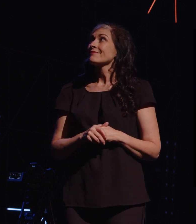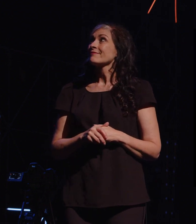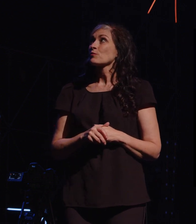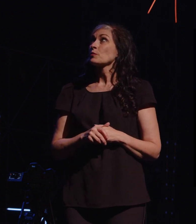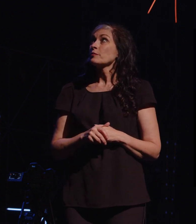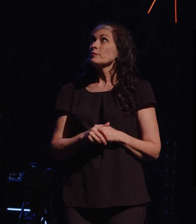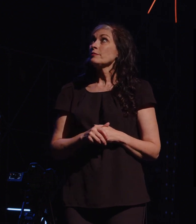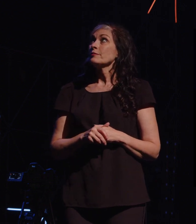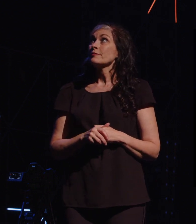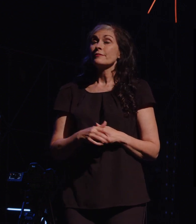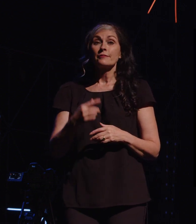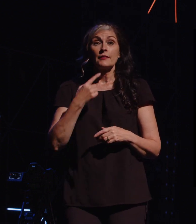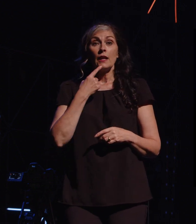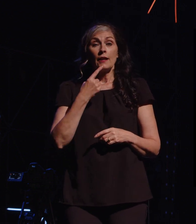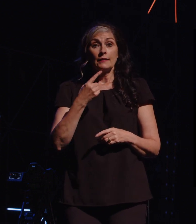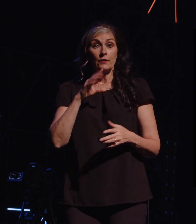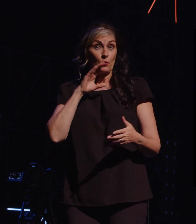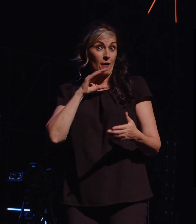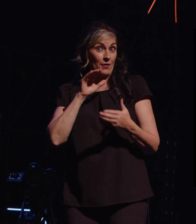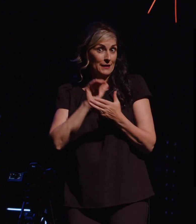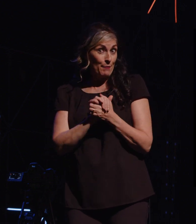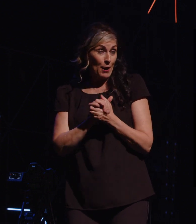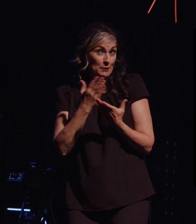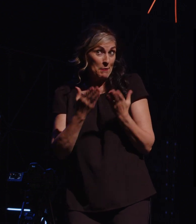I already gave the pitch on a spouse, right?